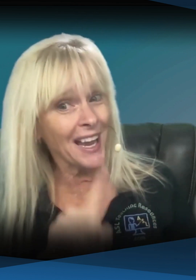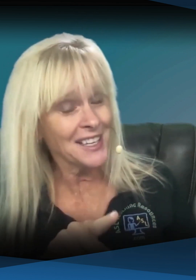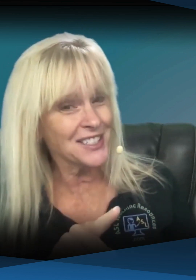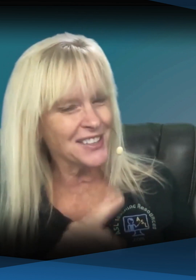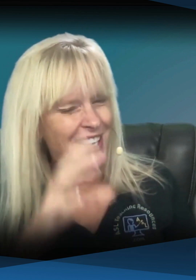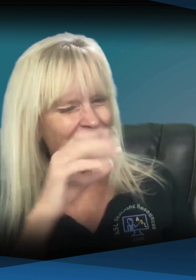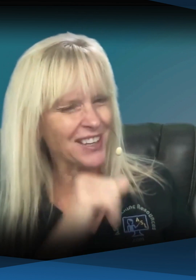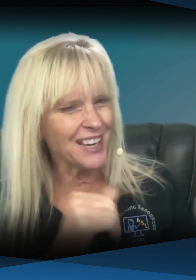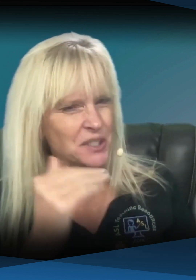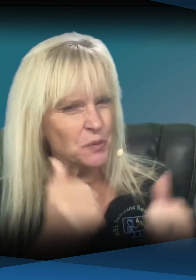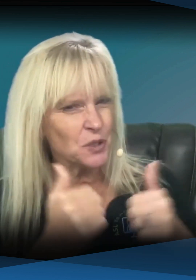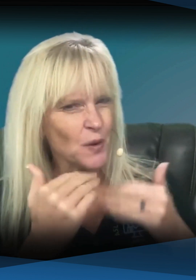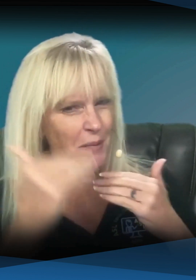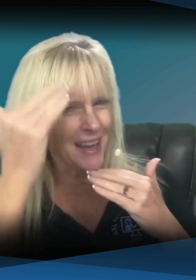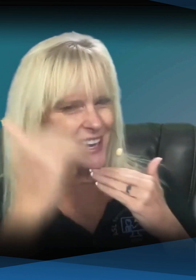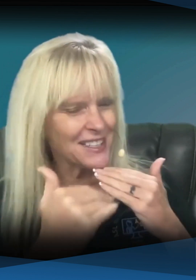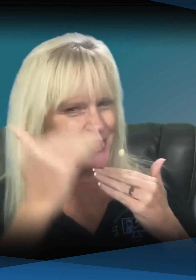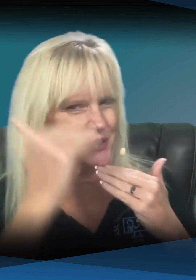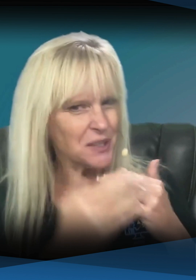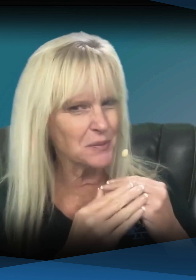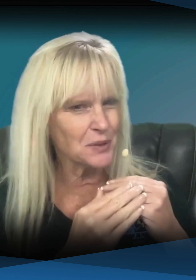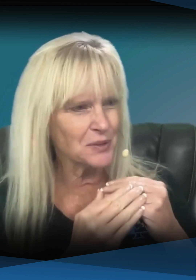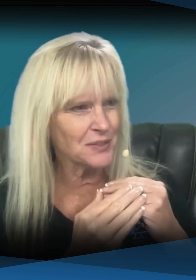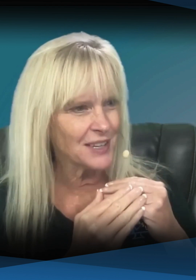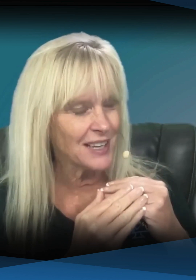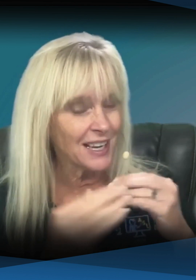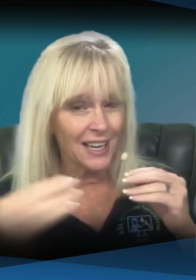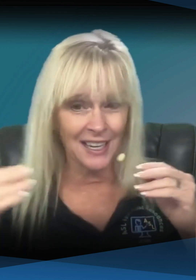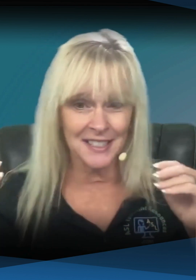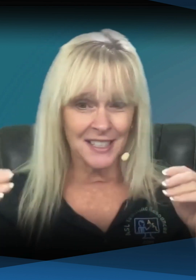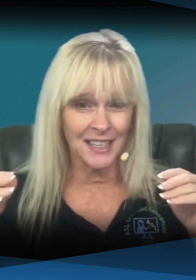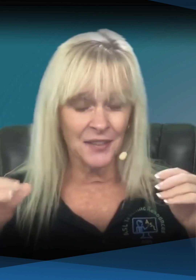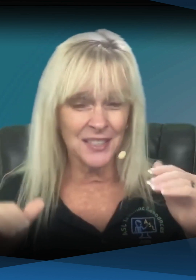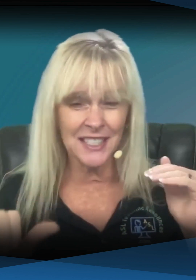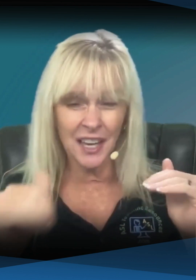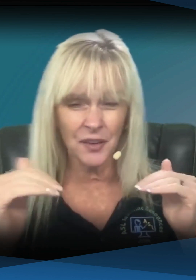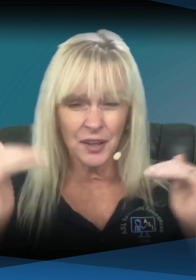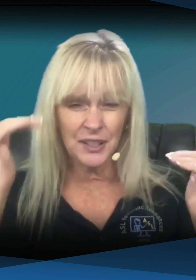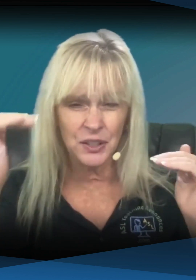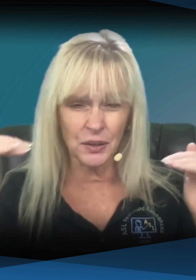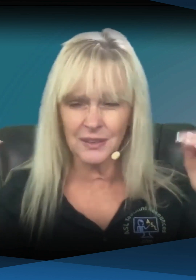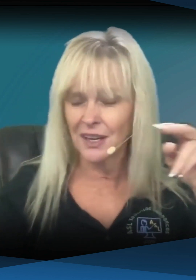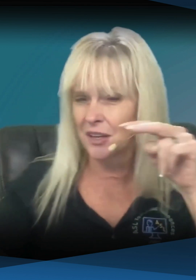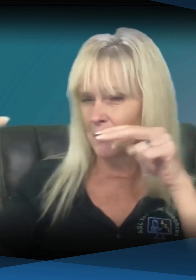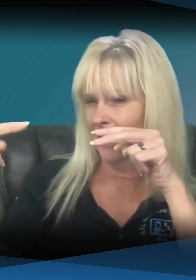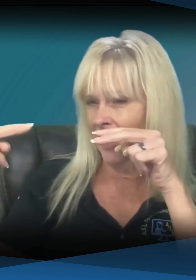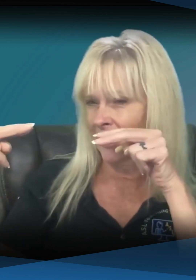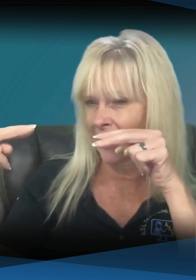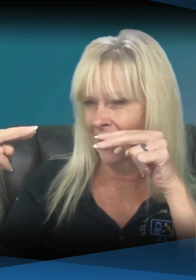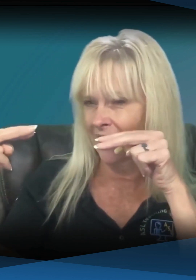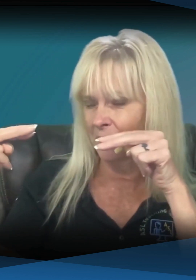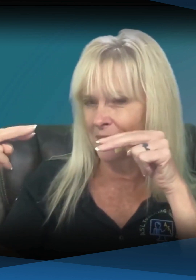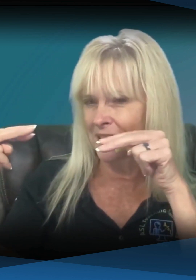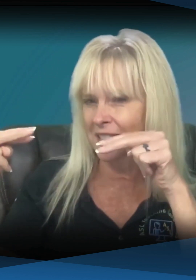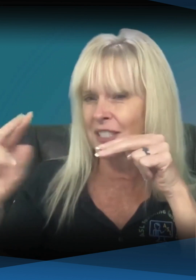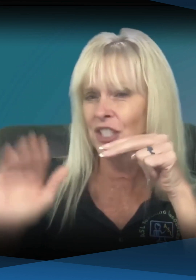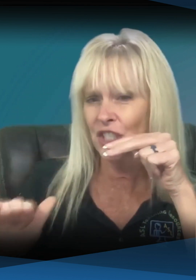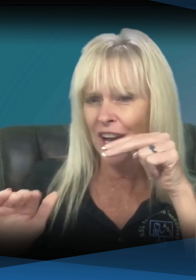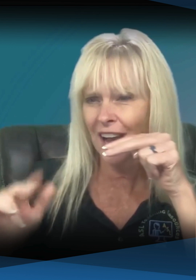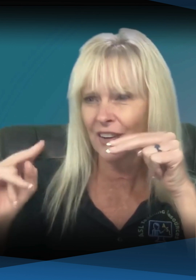answer, can you guess which way my head is going to move? If it's another adult, I'm going to be eye to eye. But since it's a child, I'm going